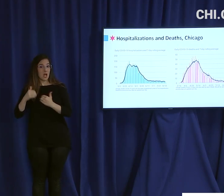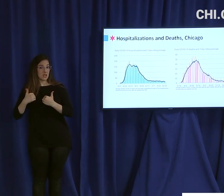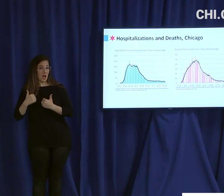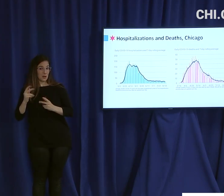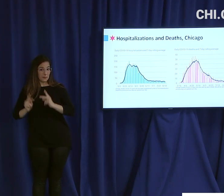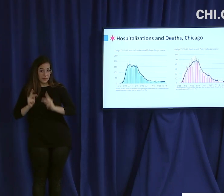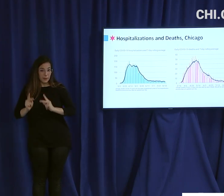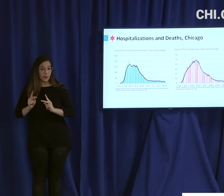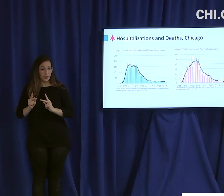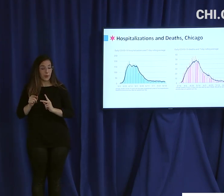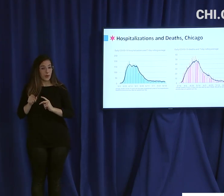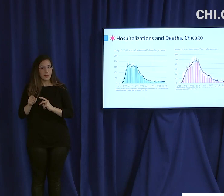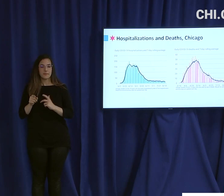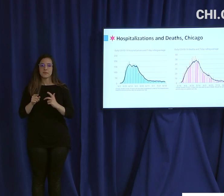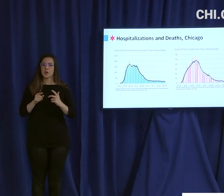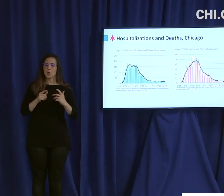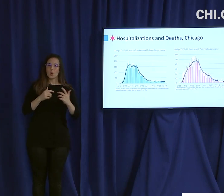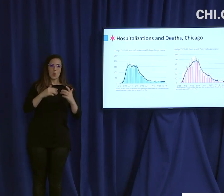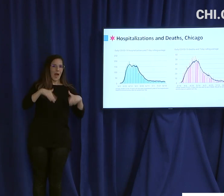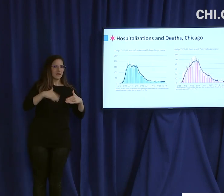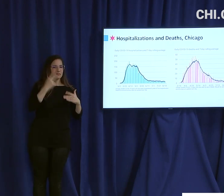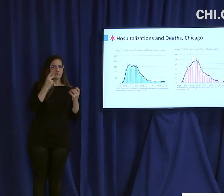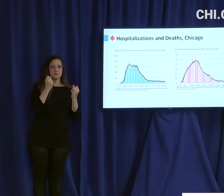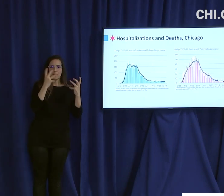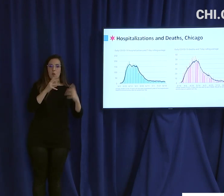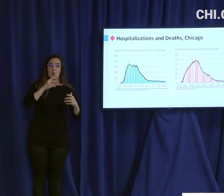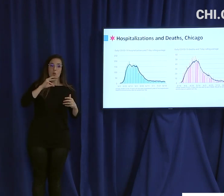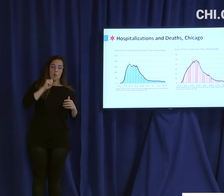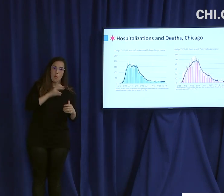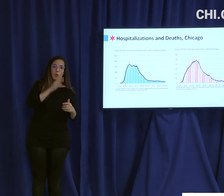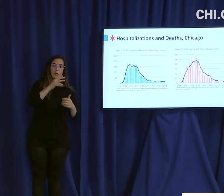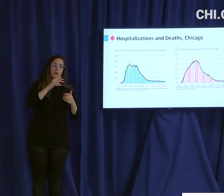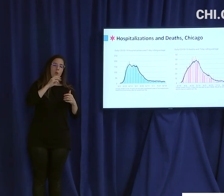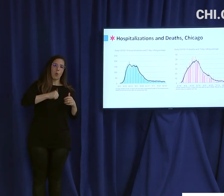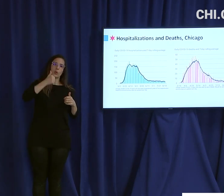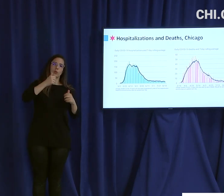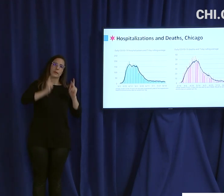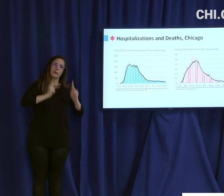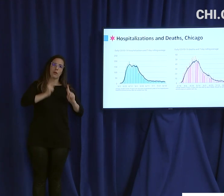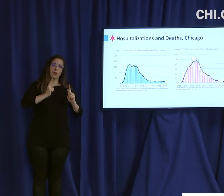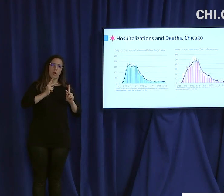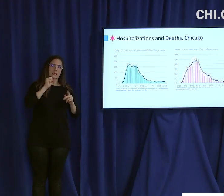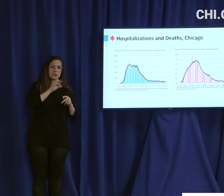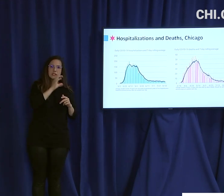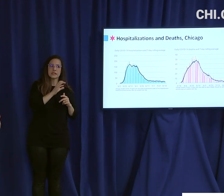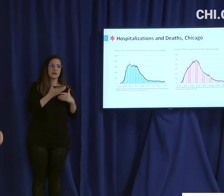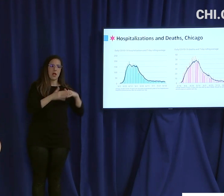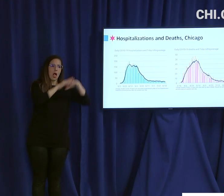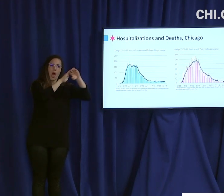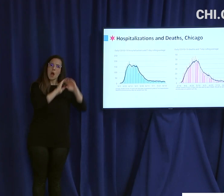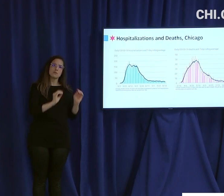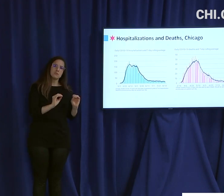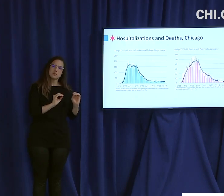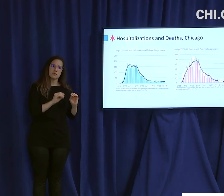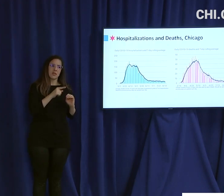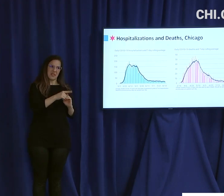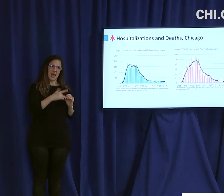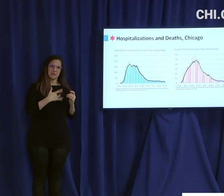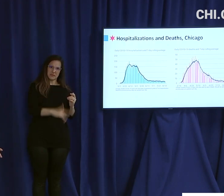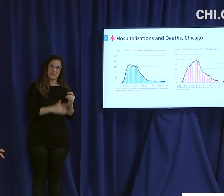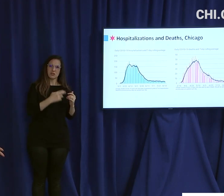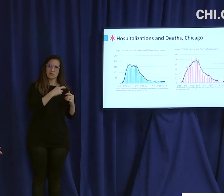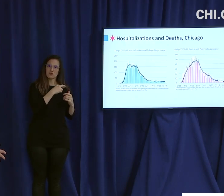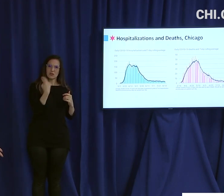are older, people who have underlying conditions, who would be at high risk for hospitalization. So at our peak, we were admitting